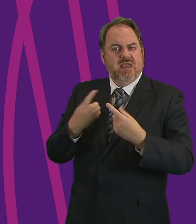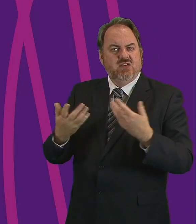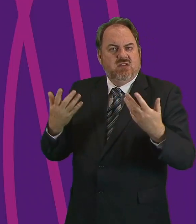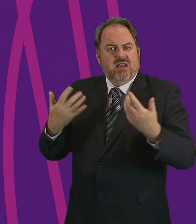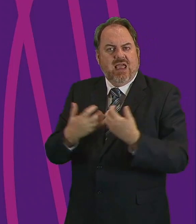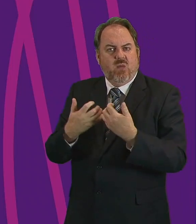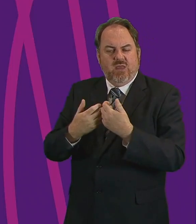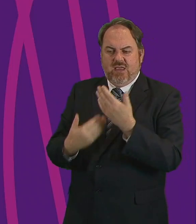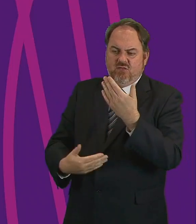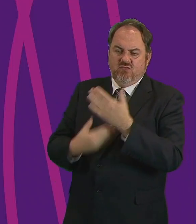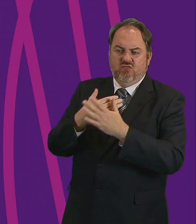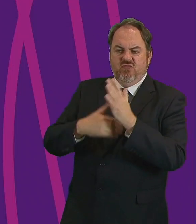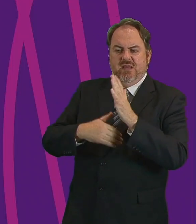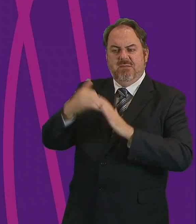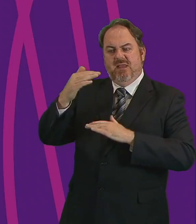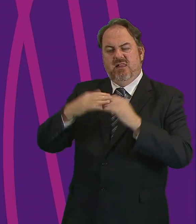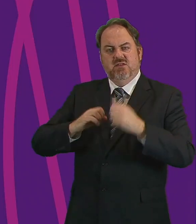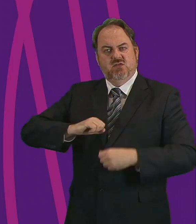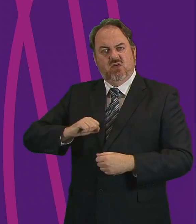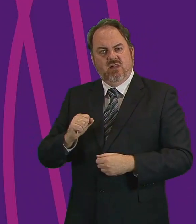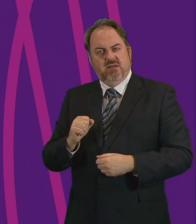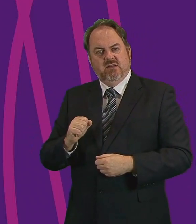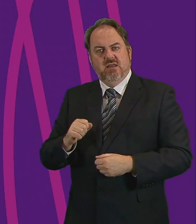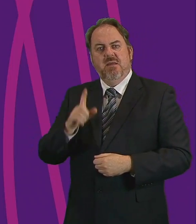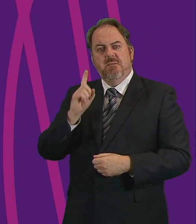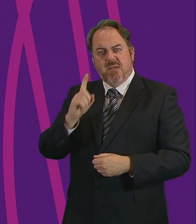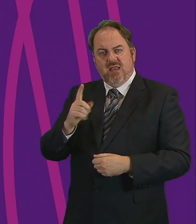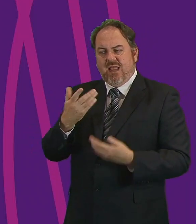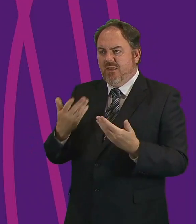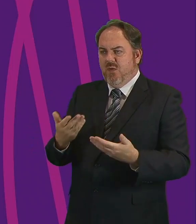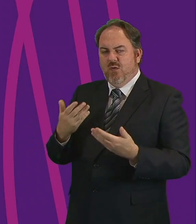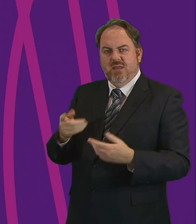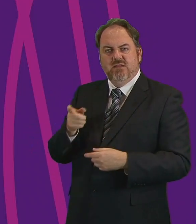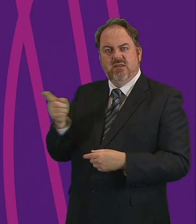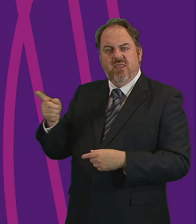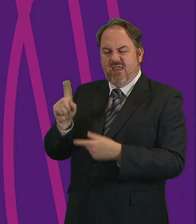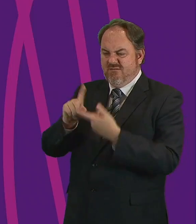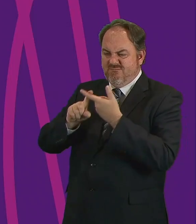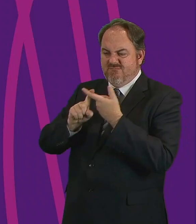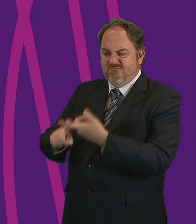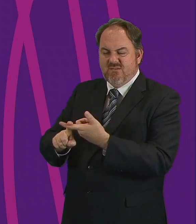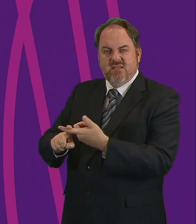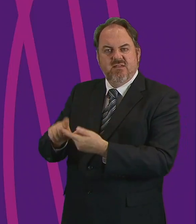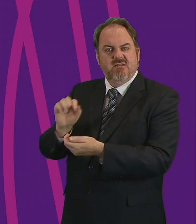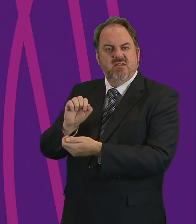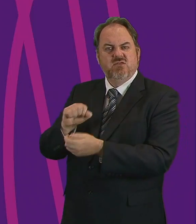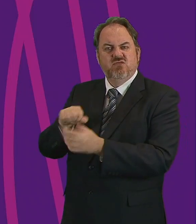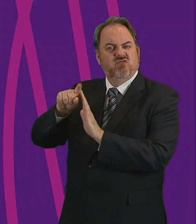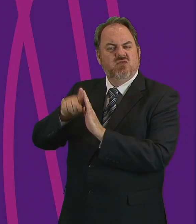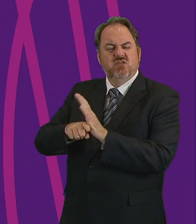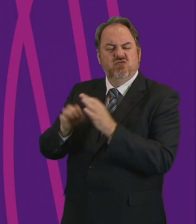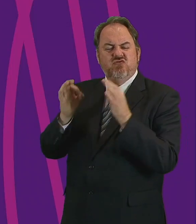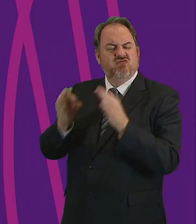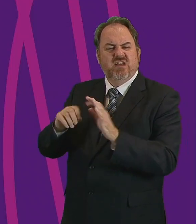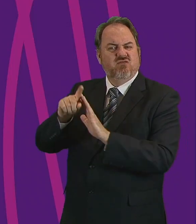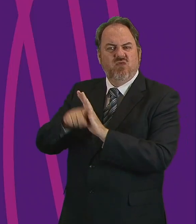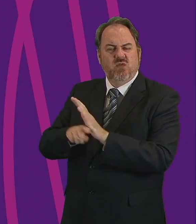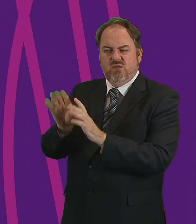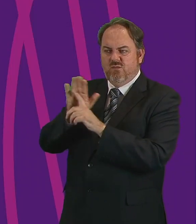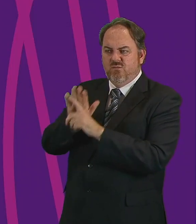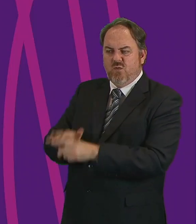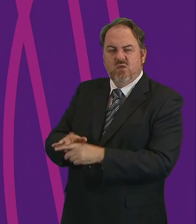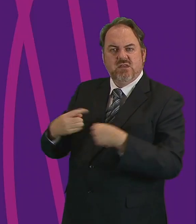agree greater freedom from the borrowing straitjacket we currently find ourselves bound with. This does not need to be